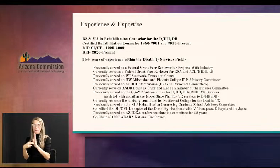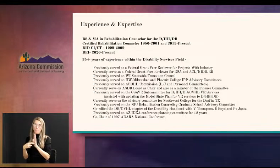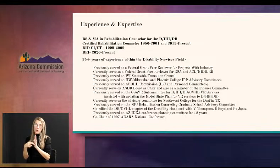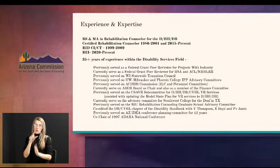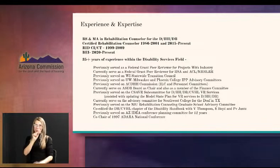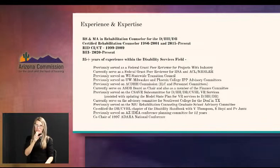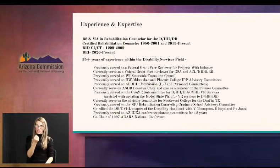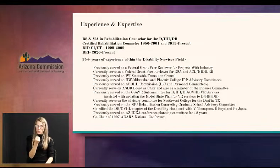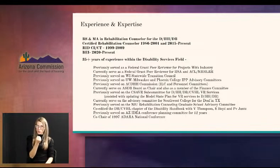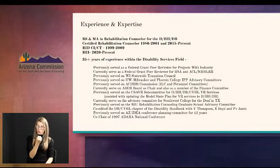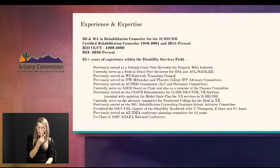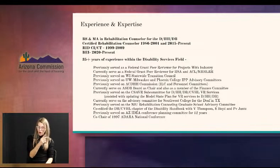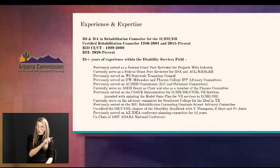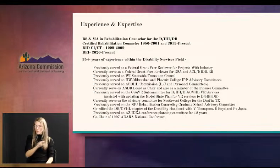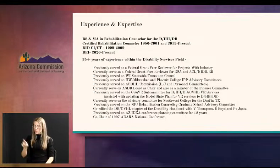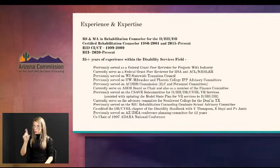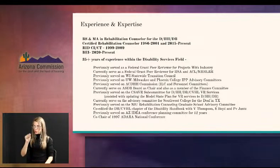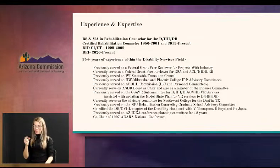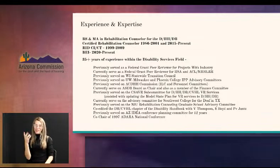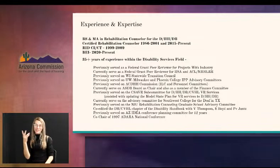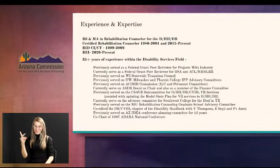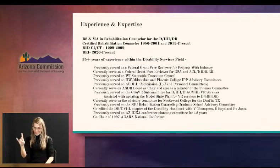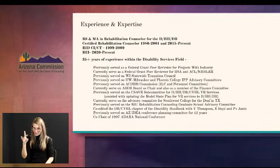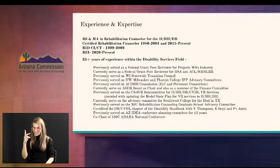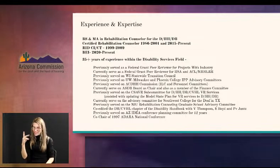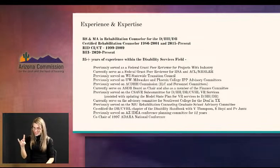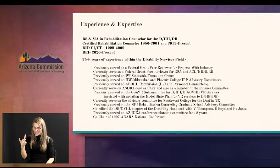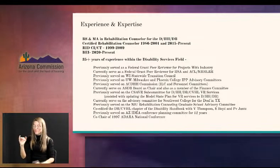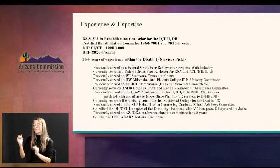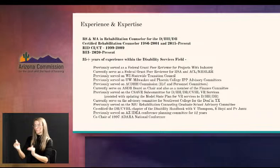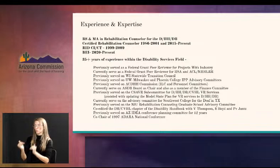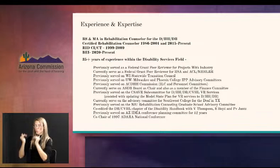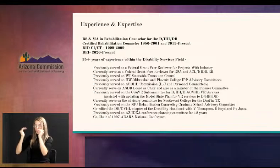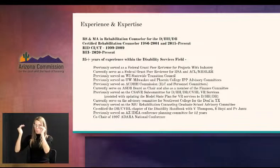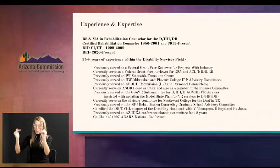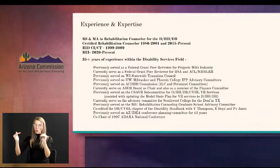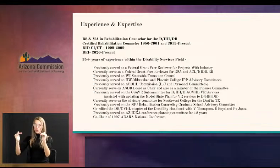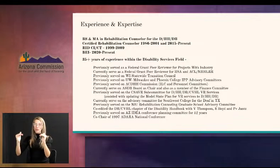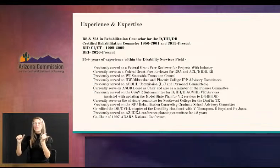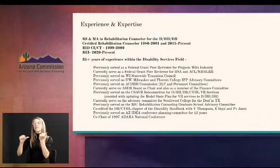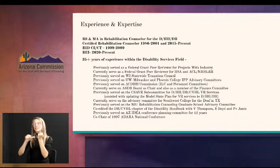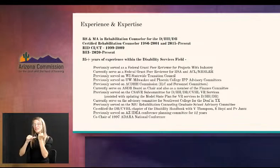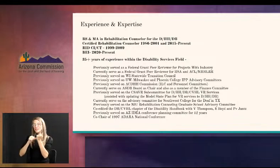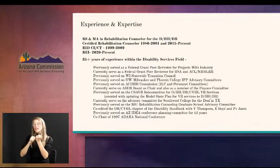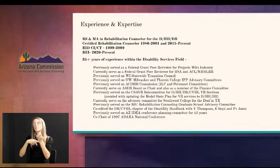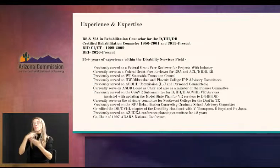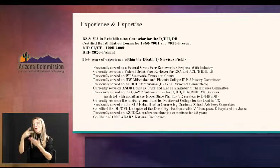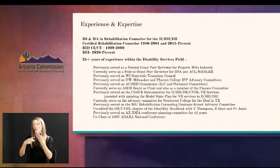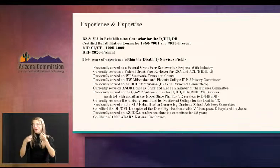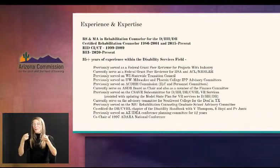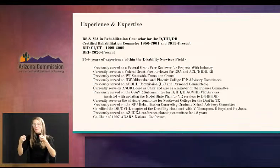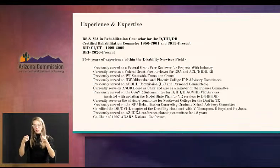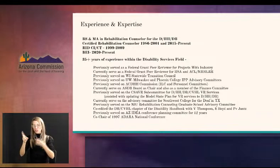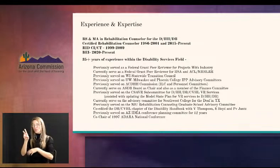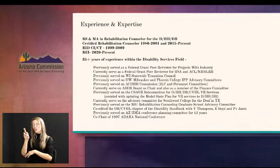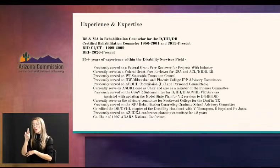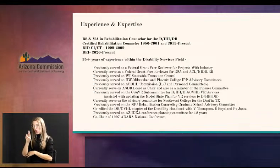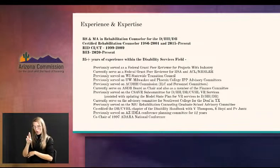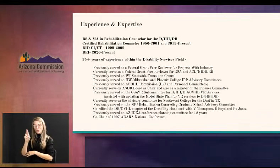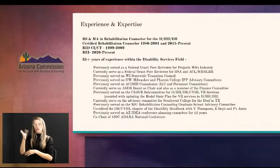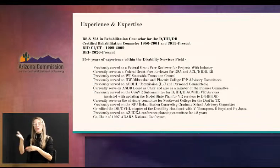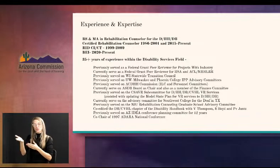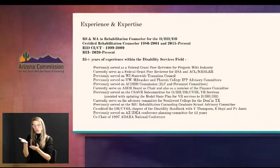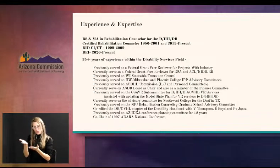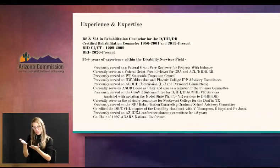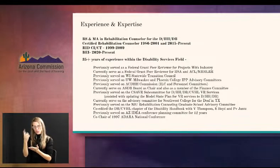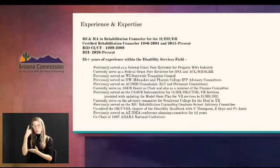2012 until 2017, when I was promoted to the assistant program manager for VR services to persons